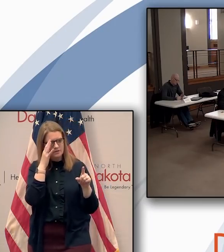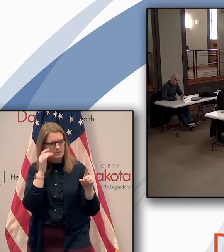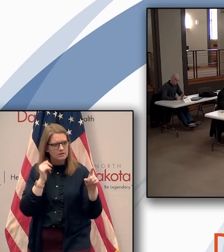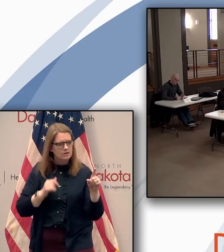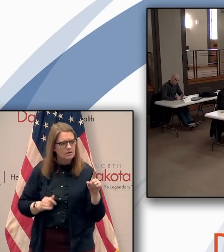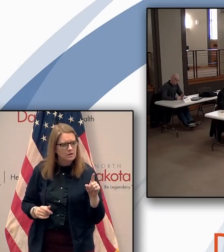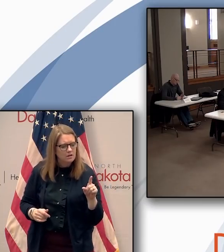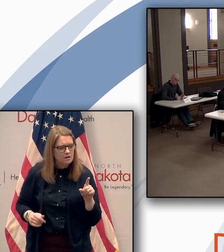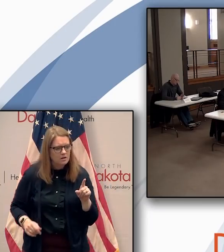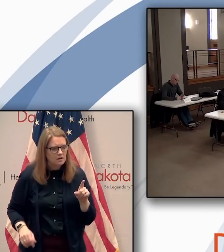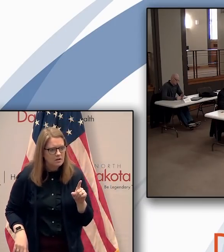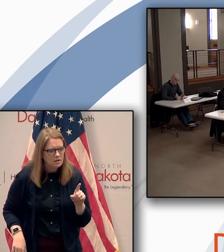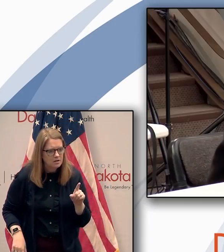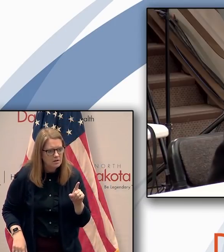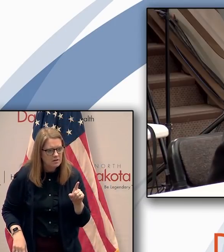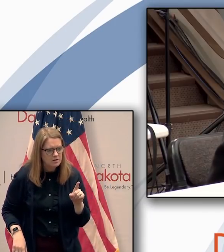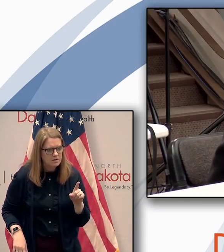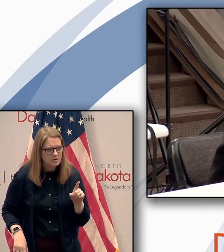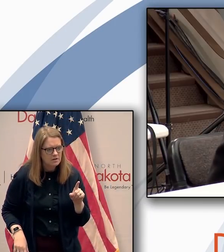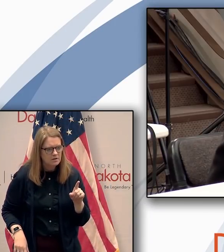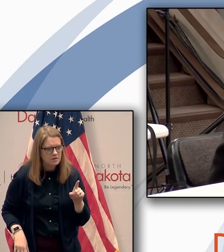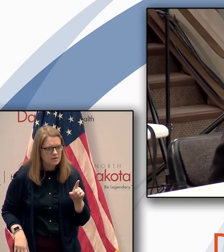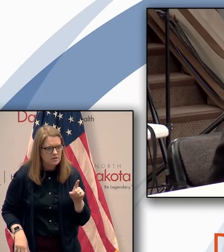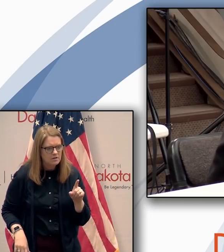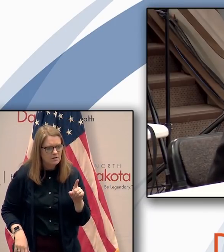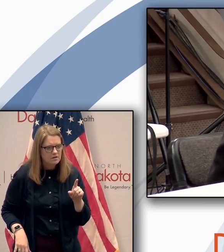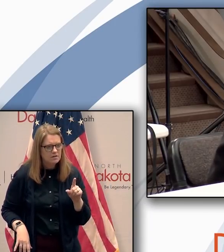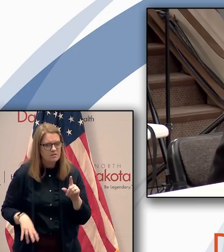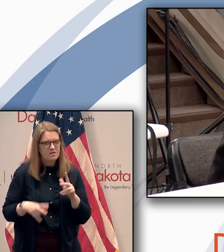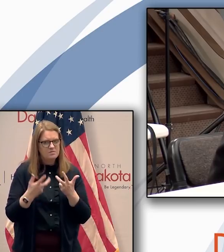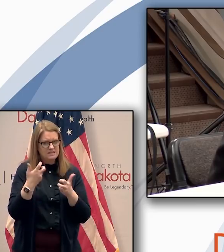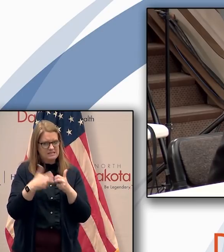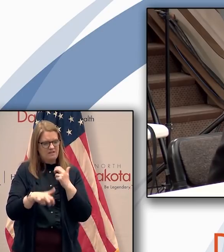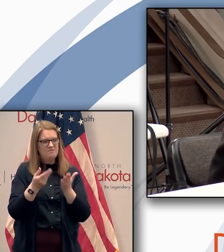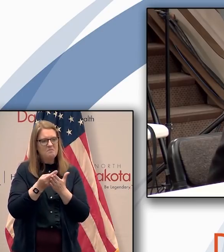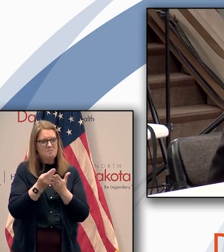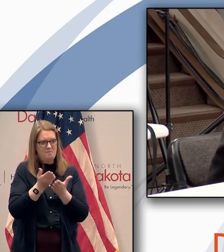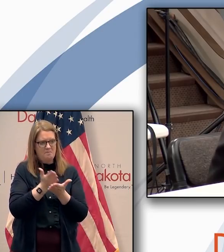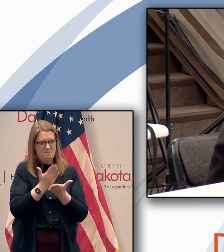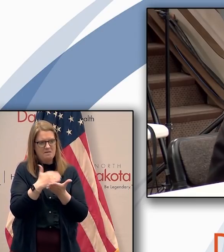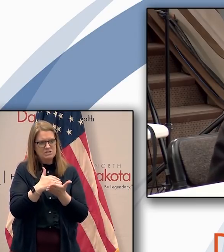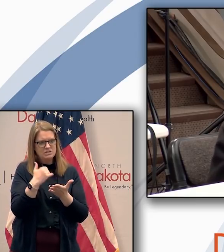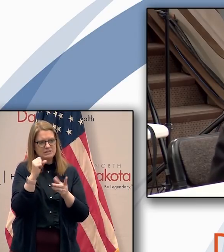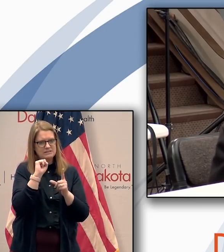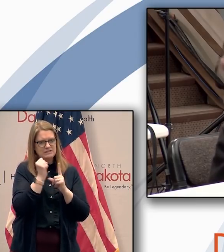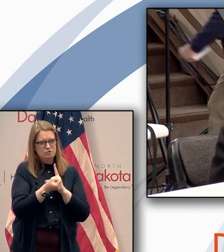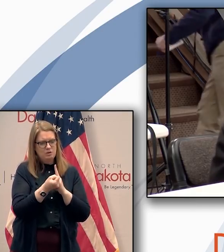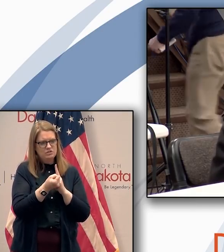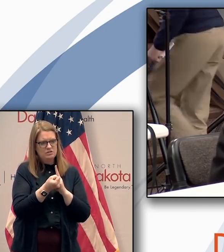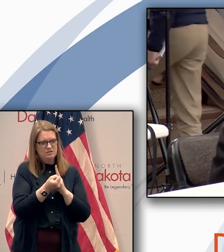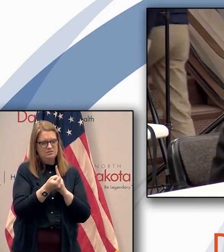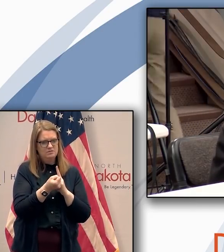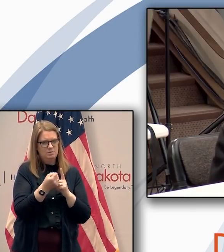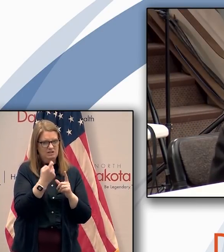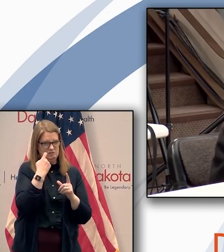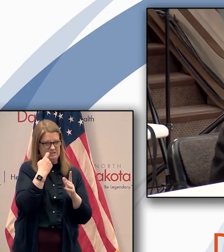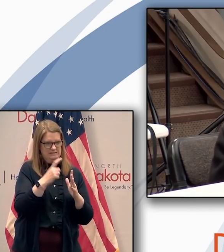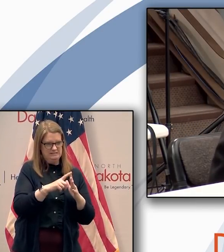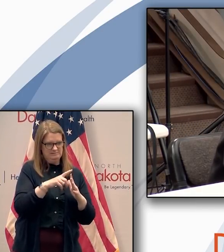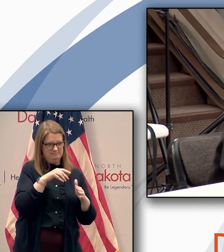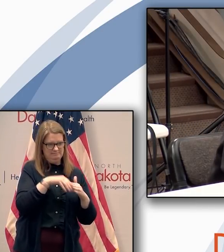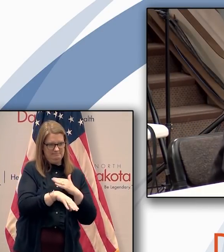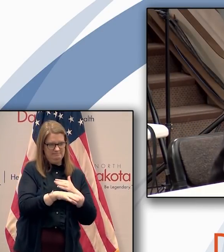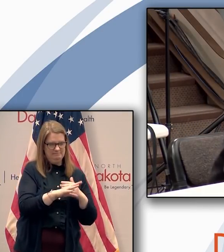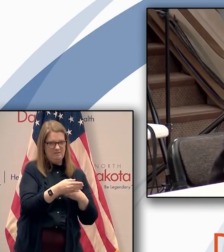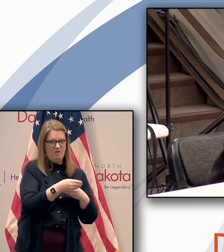into office as governor, you faced a fairly tough budget situation. How do you compare what's going on now with what you